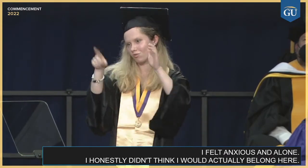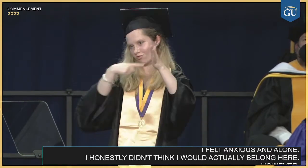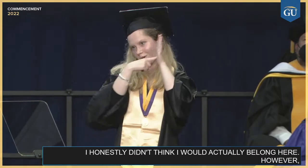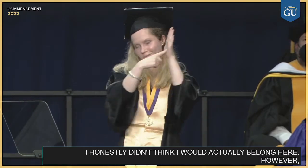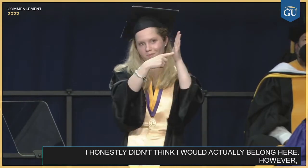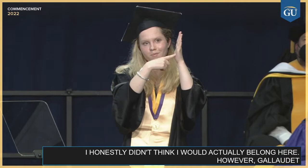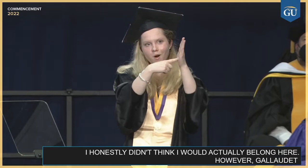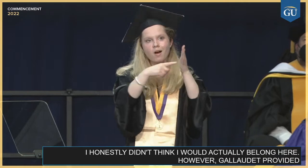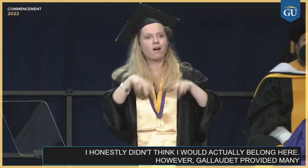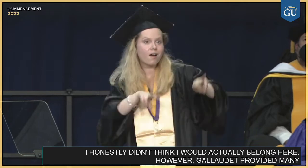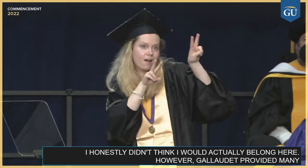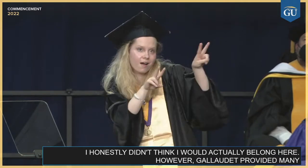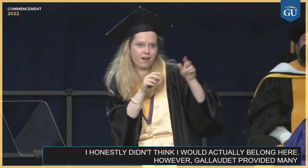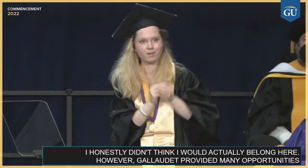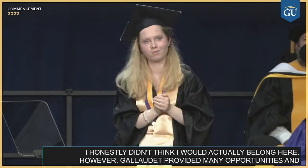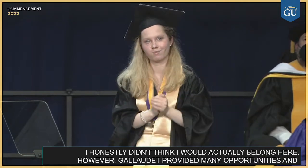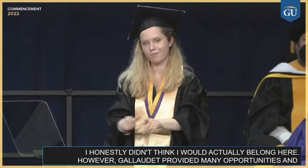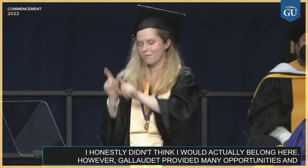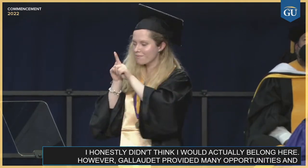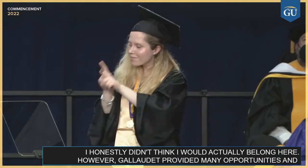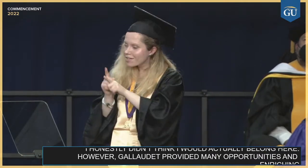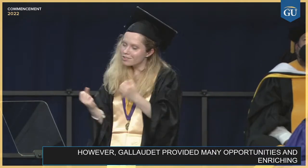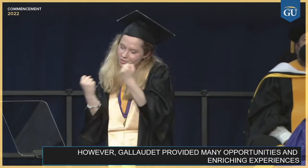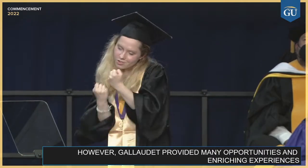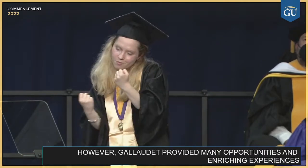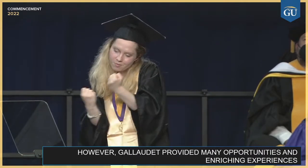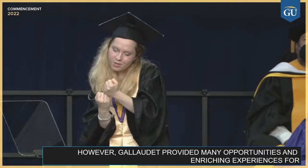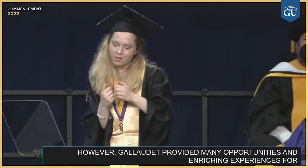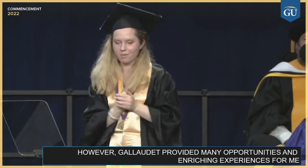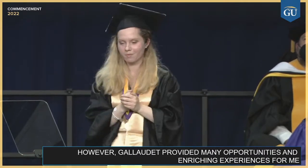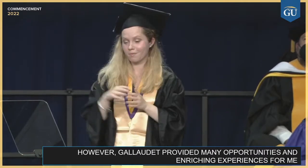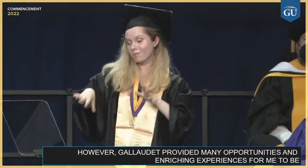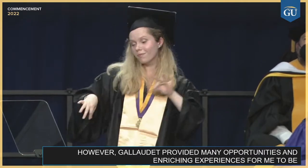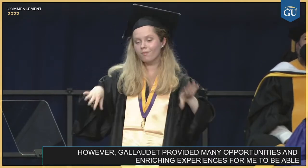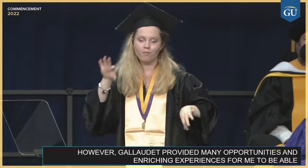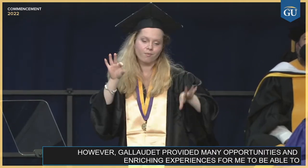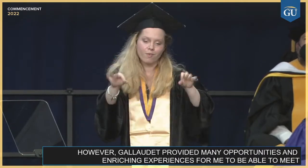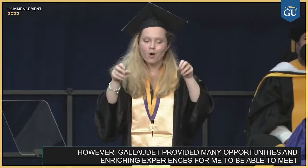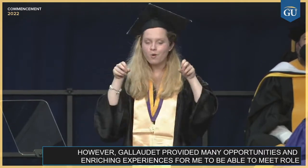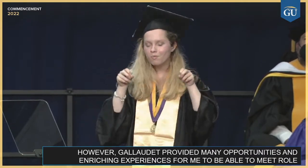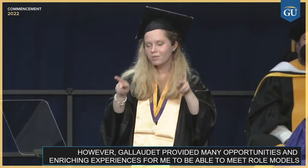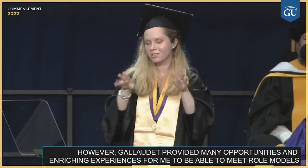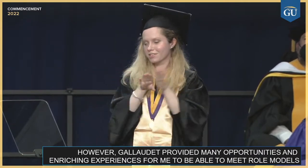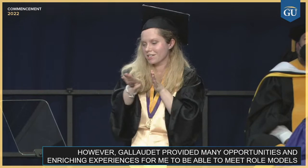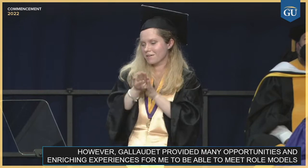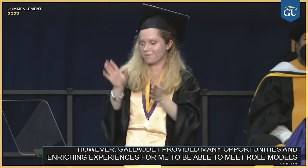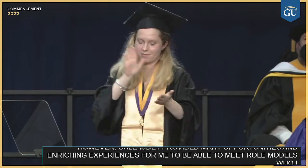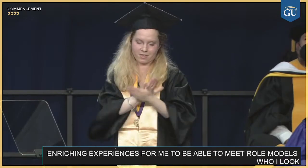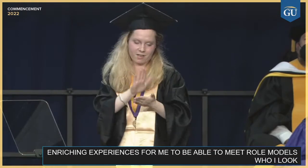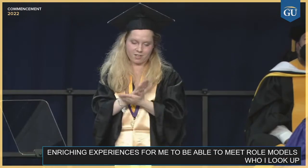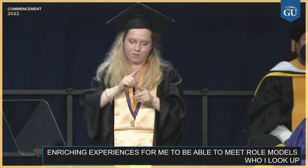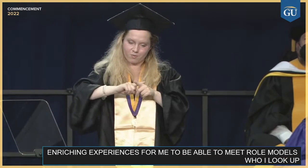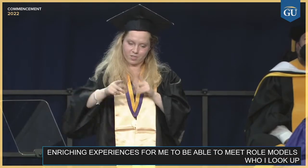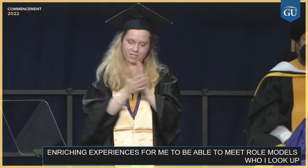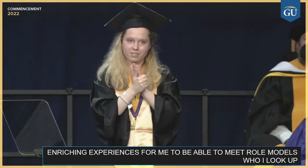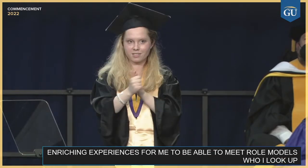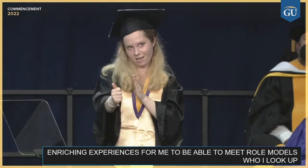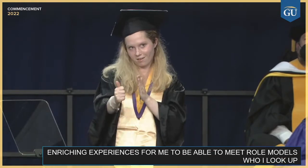me to be able to meet role models who I look up to, meet invaluable individuals, discovering opportunities to develop